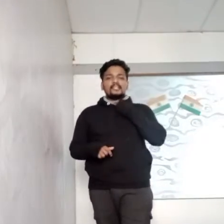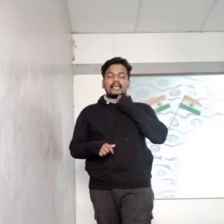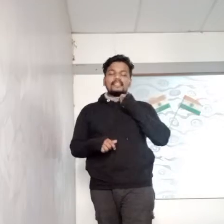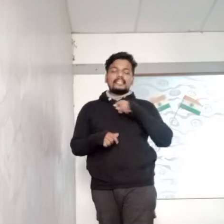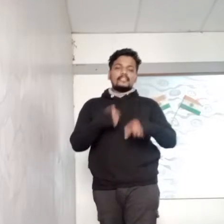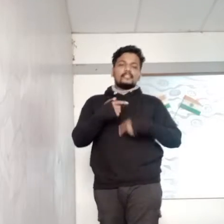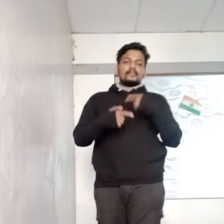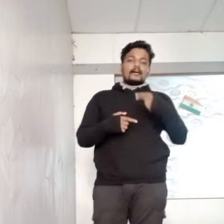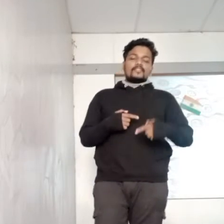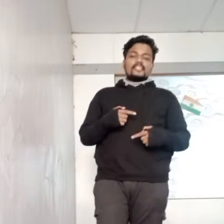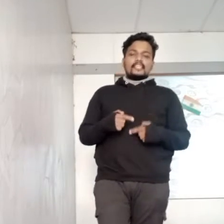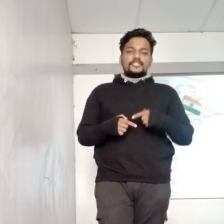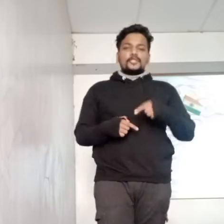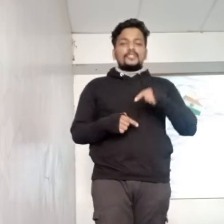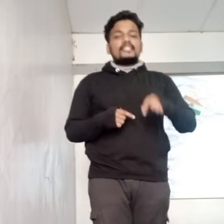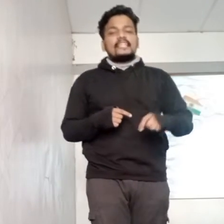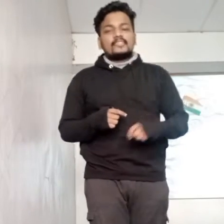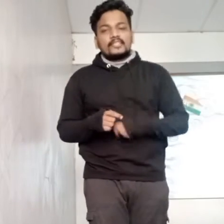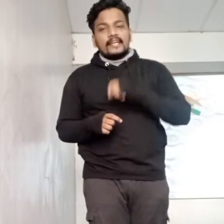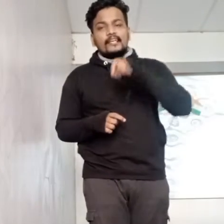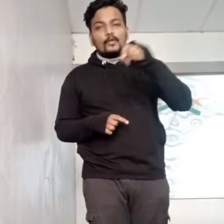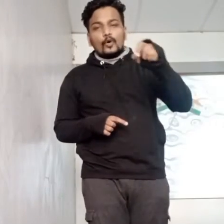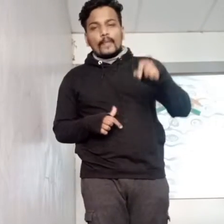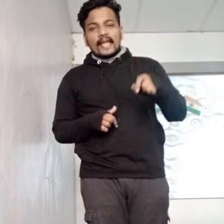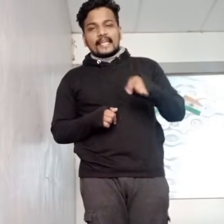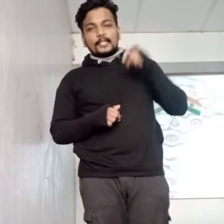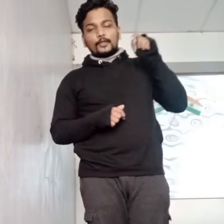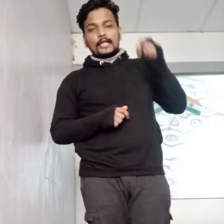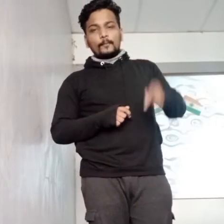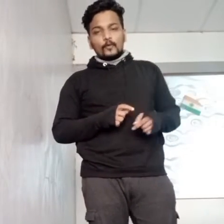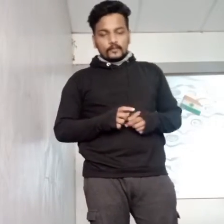and that after that execution that thread go back into that pool.